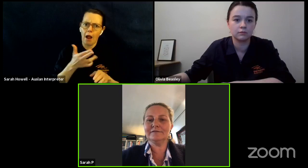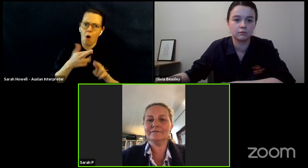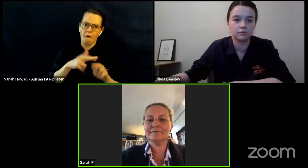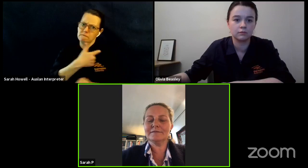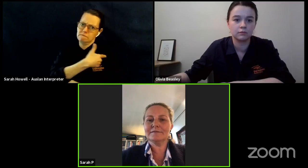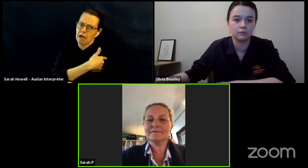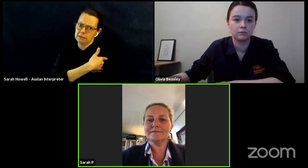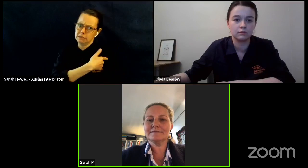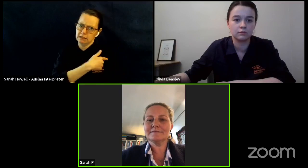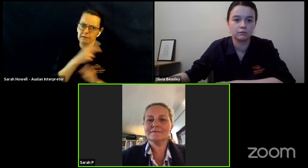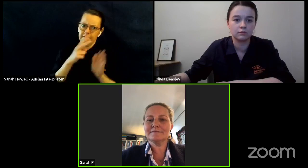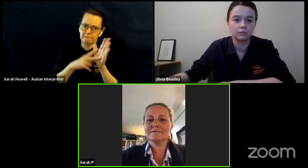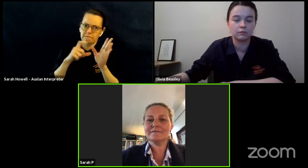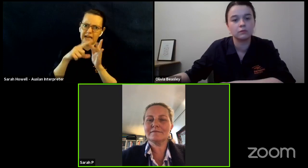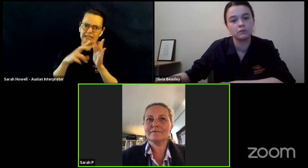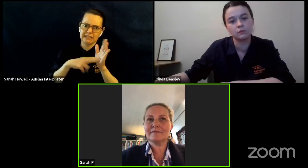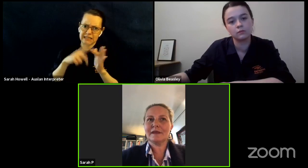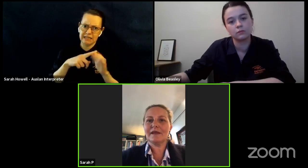vaccines.